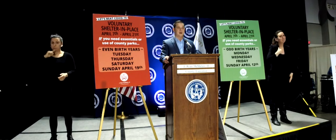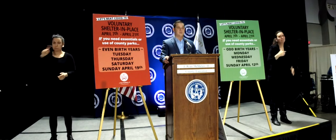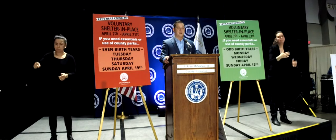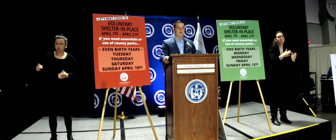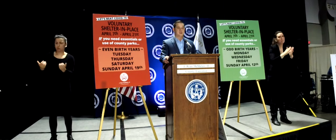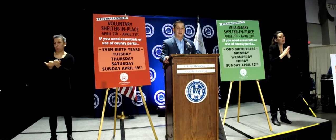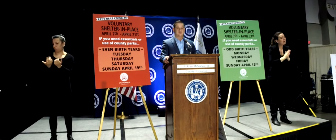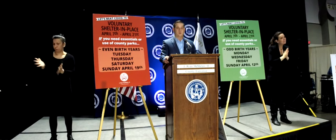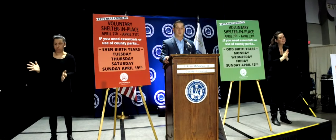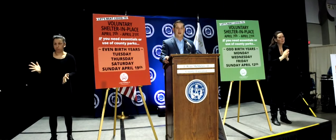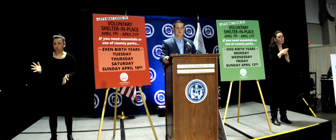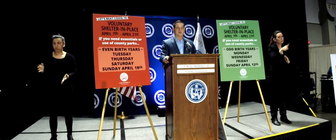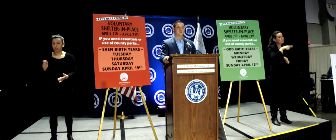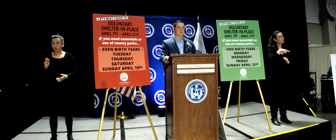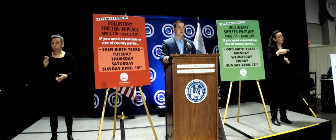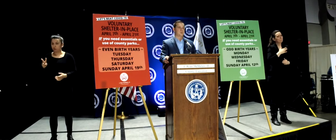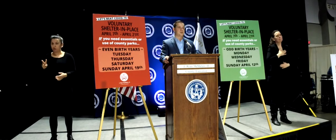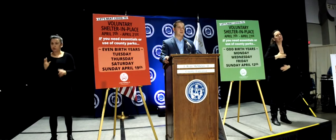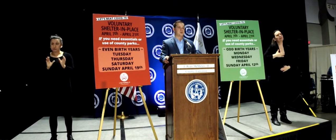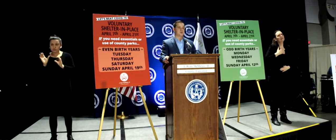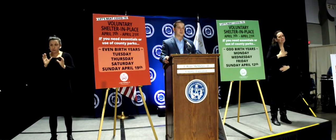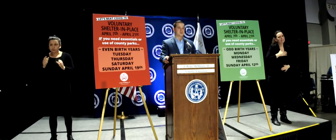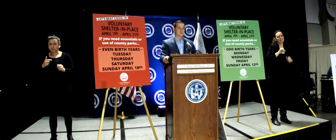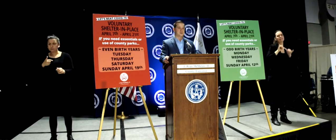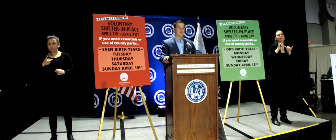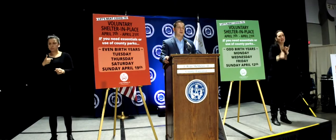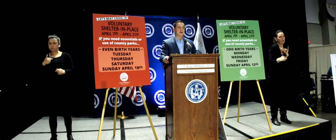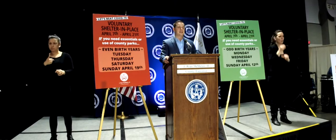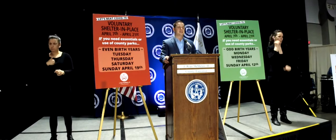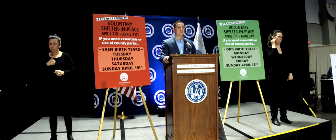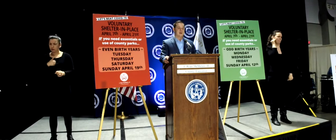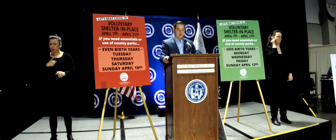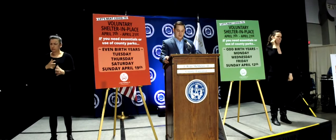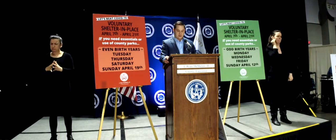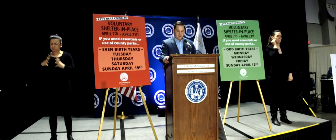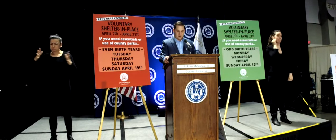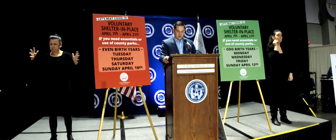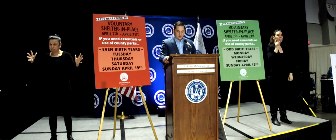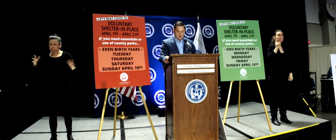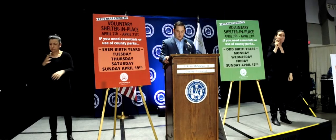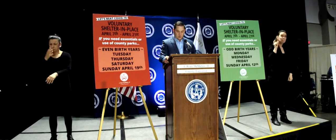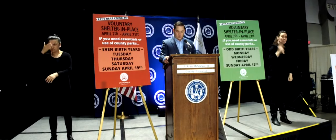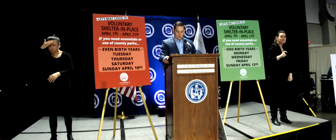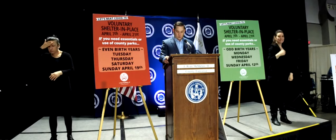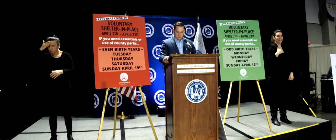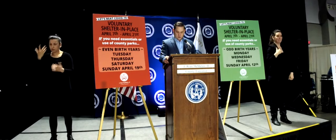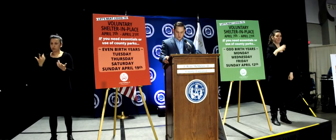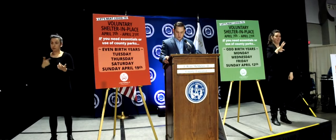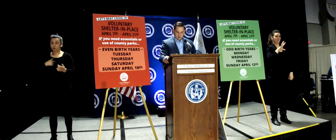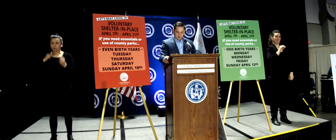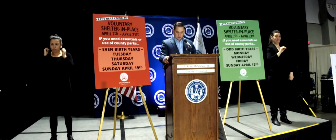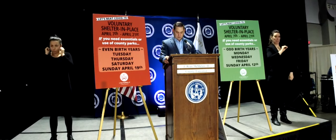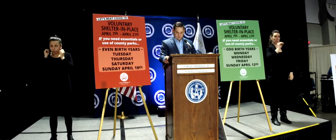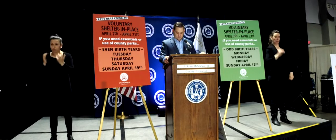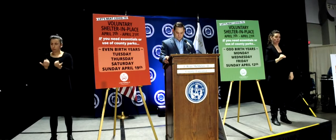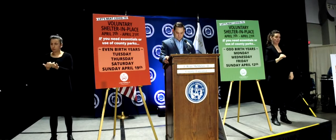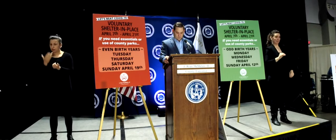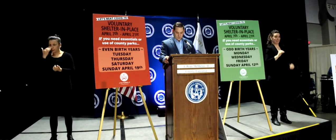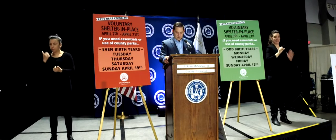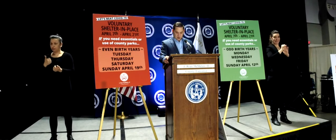far, I apologize, but we have to get to 50% social distancing, and this is voluntary. So what does it look